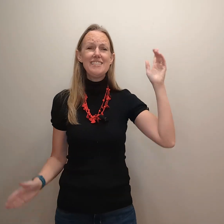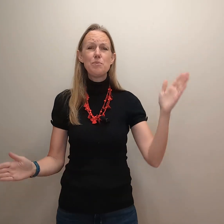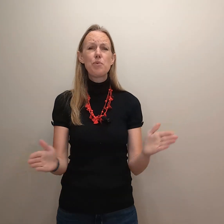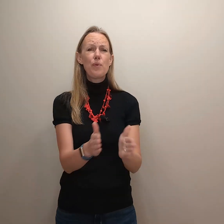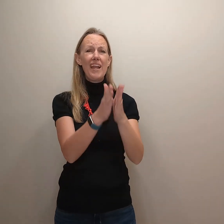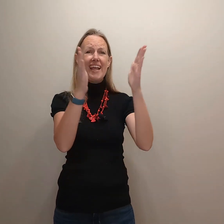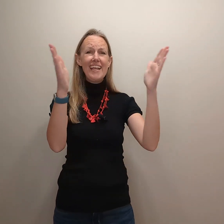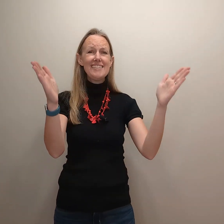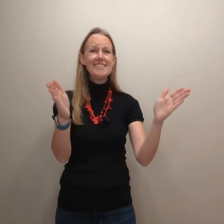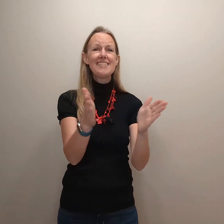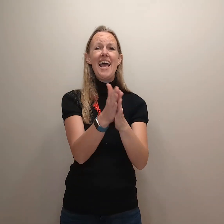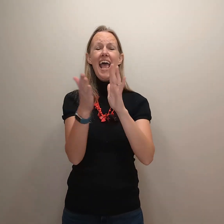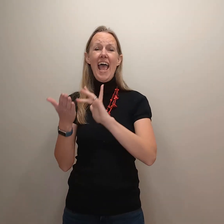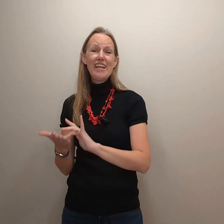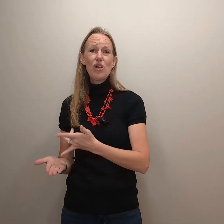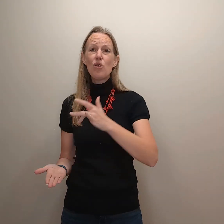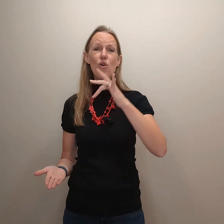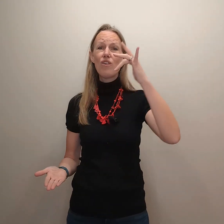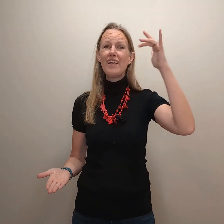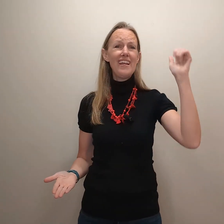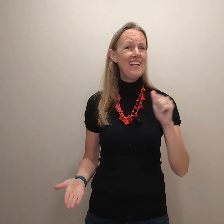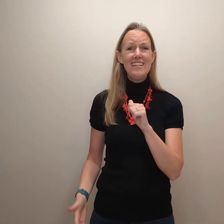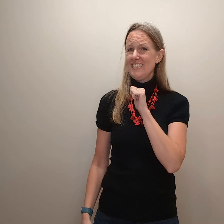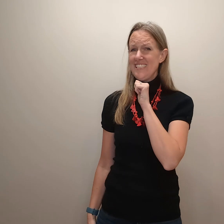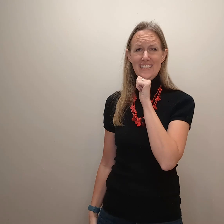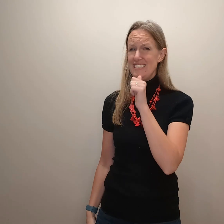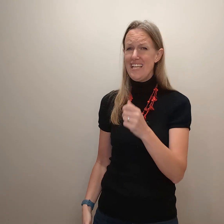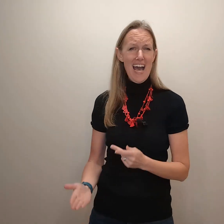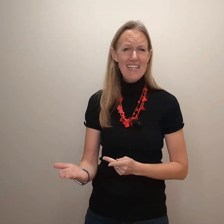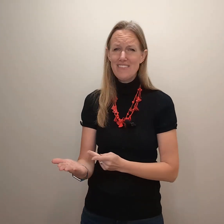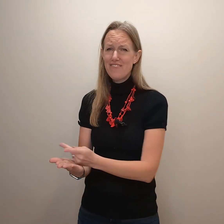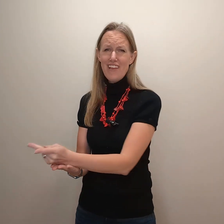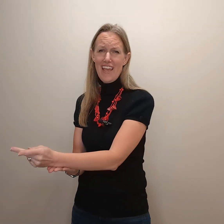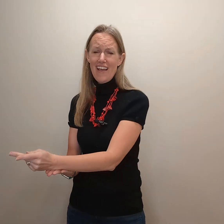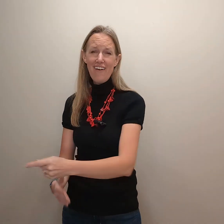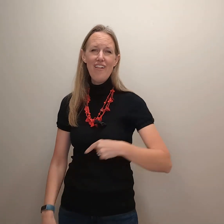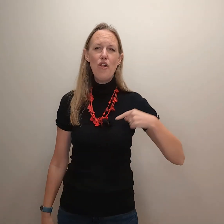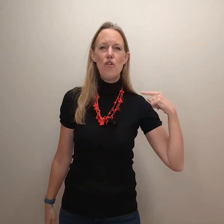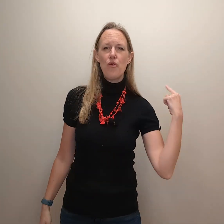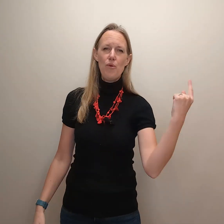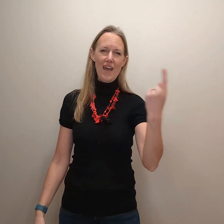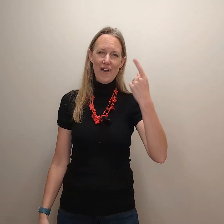His praise and glory shall not fail